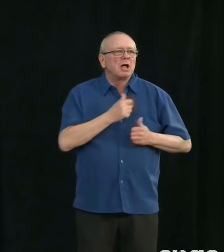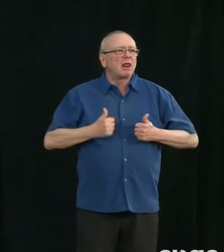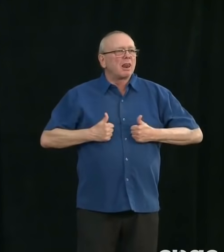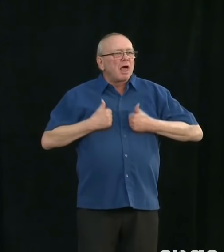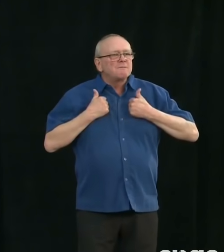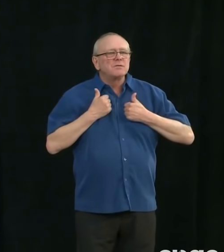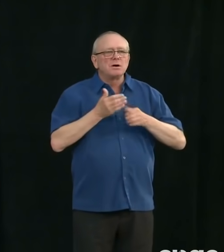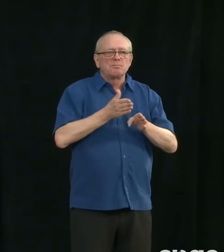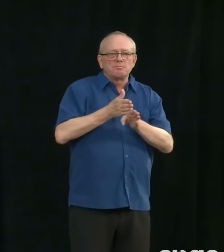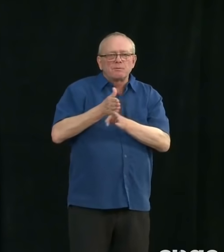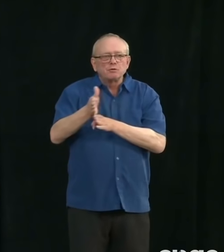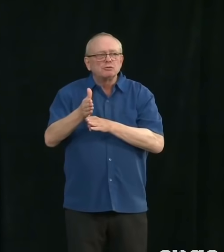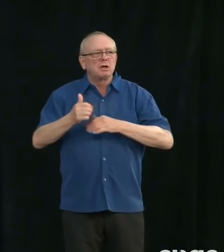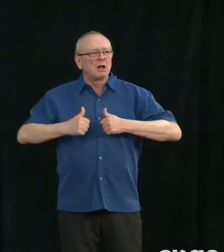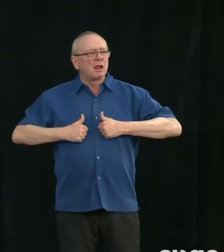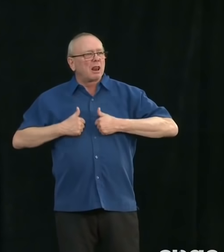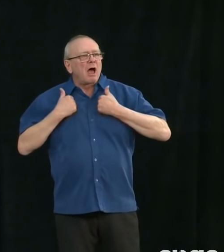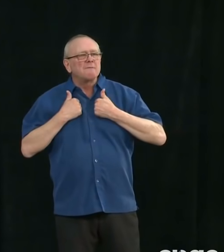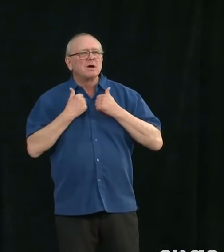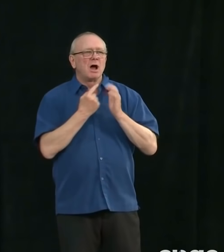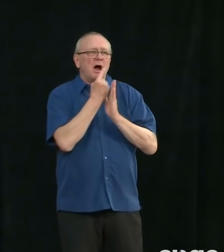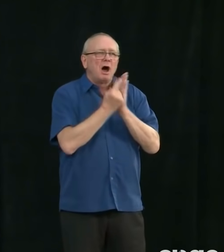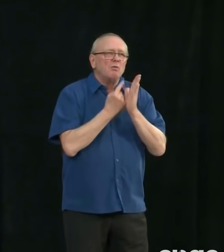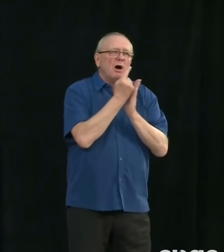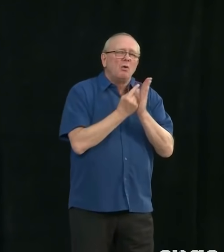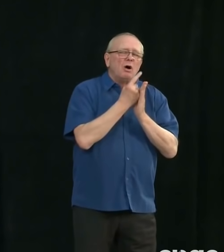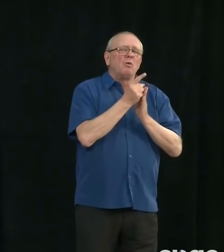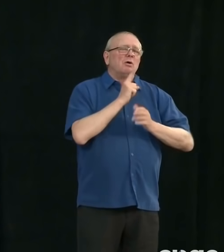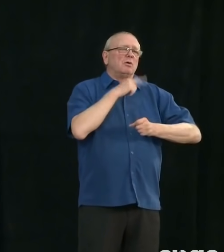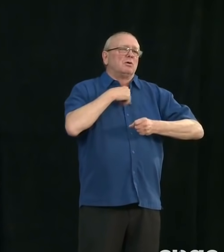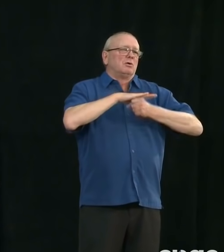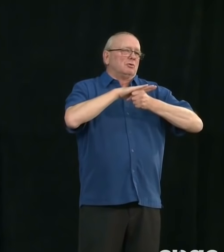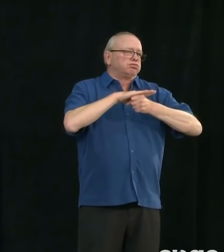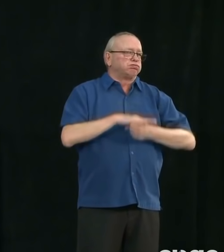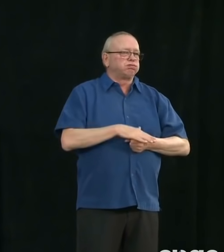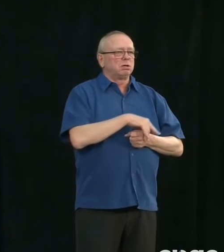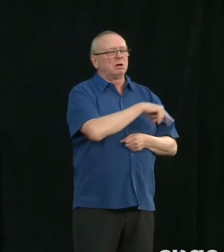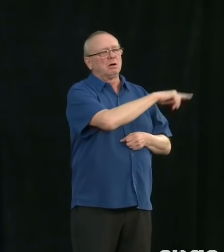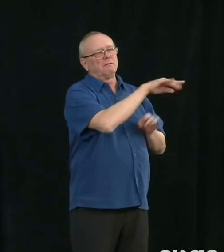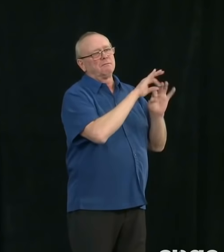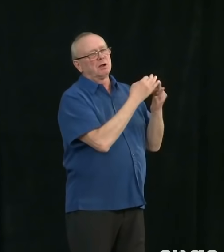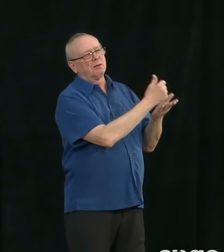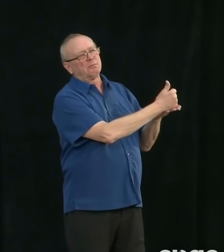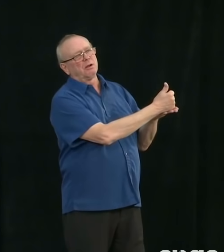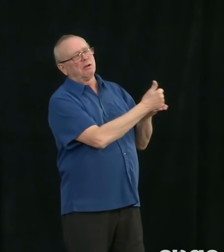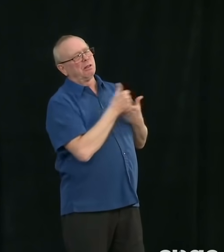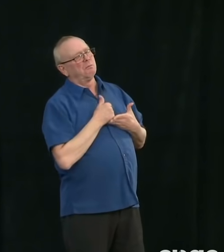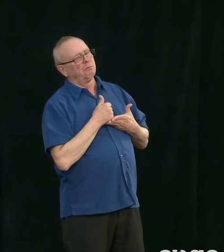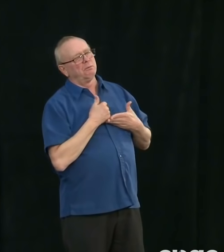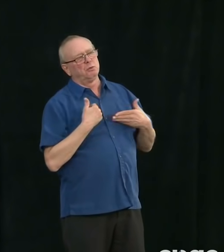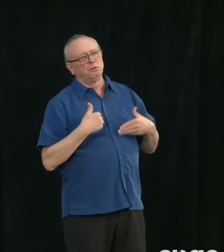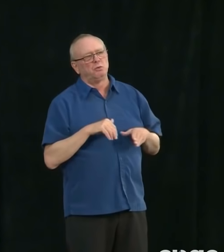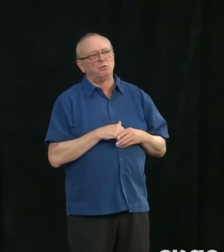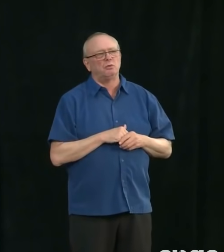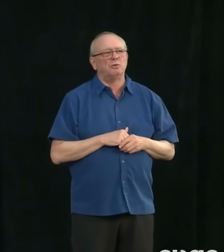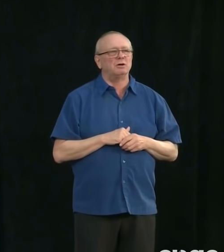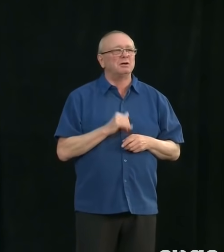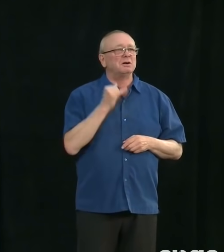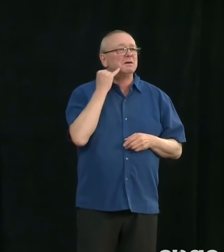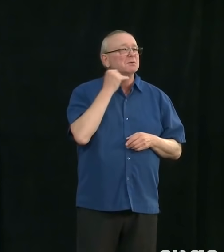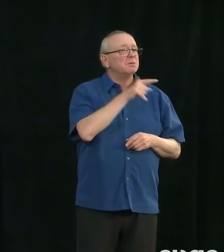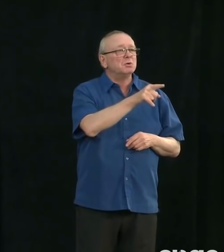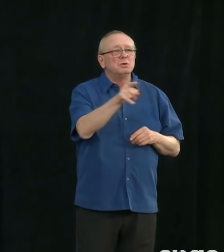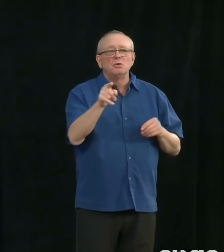have a strong support system to rely on, please know you have options for support. The Mental Health Helpline and the